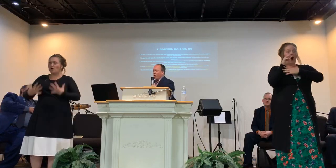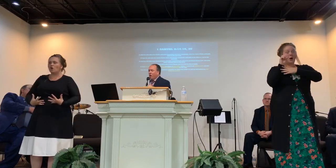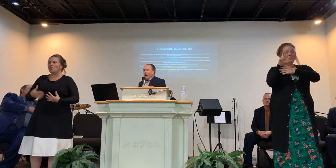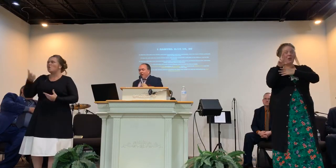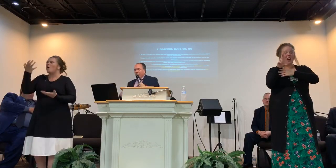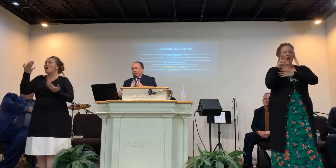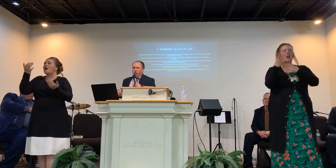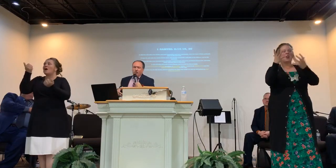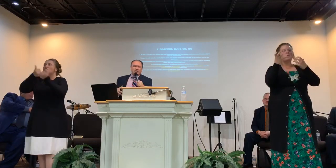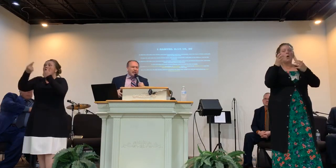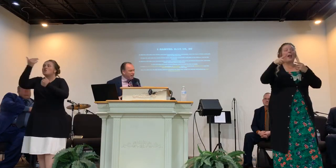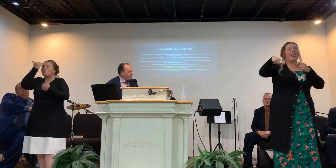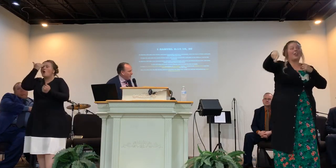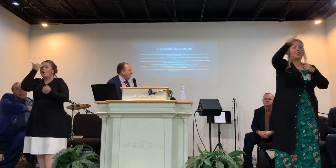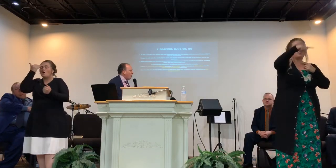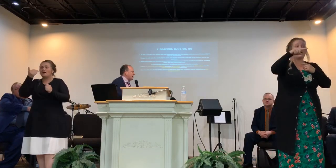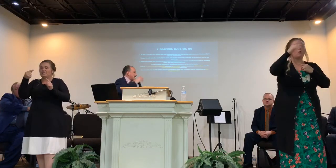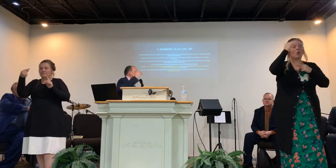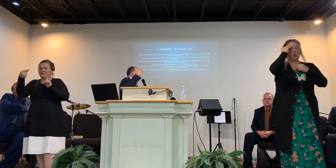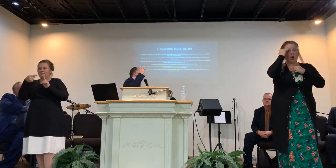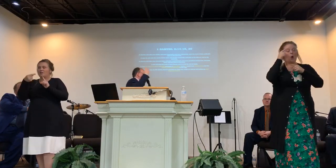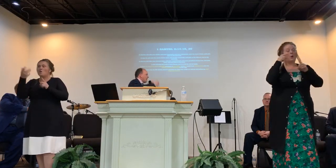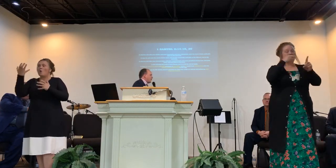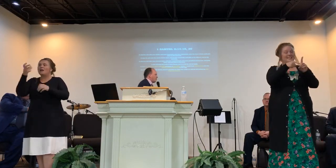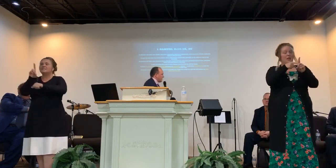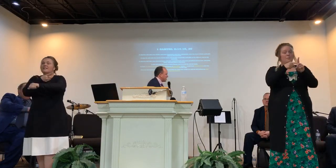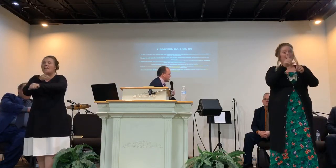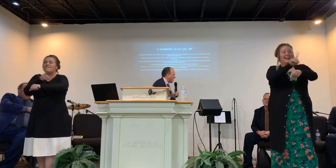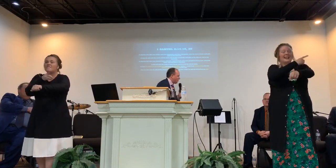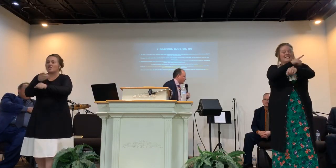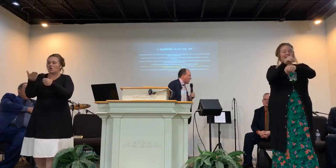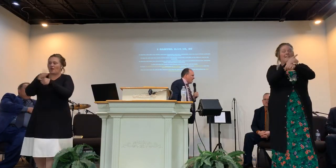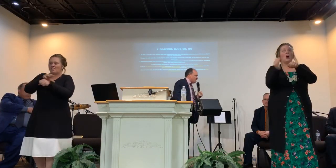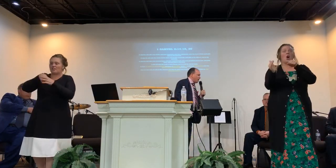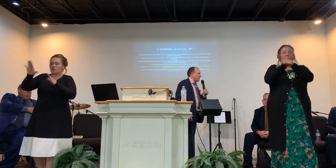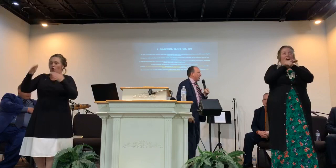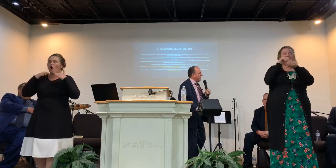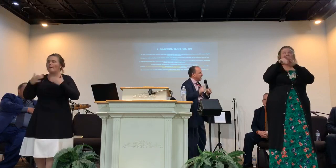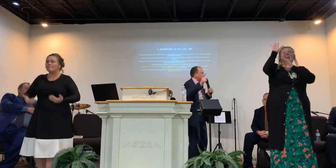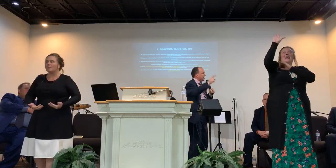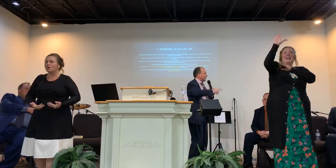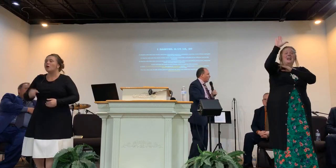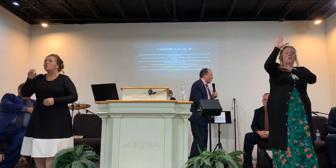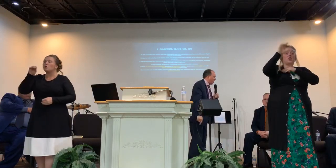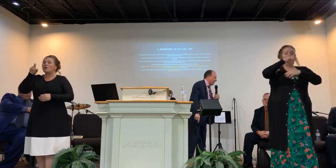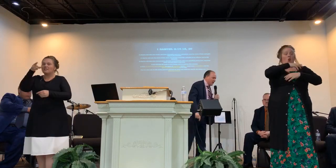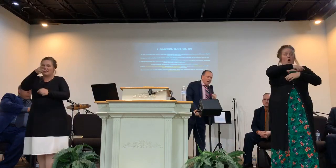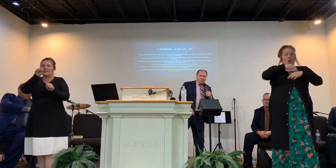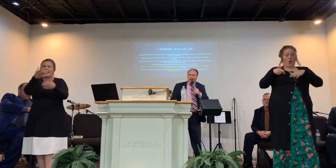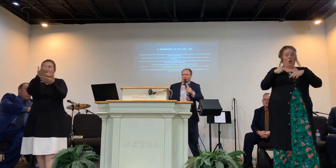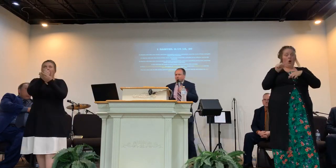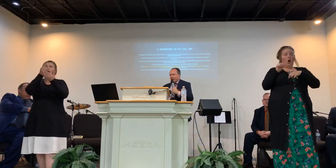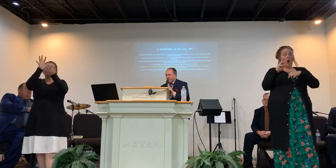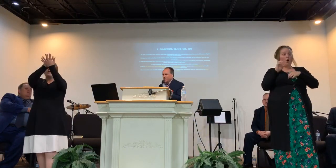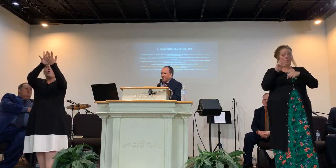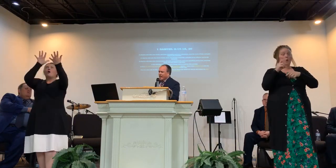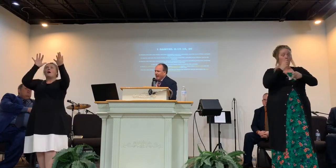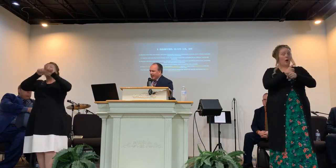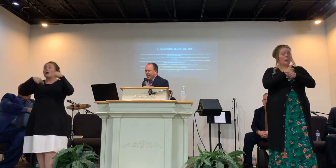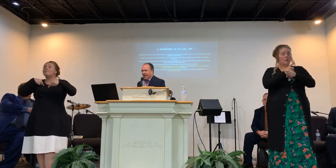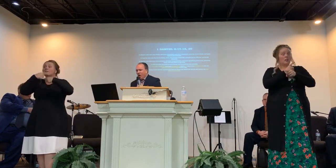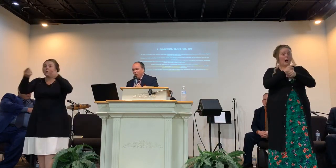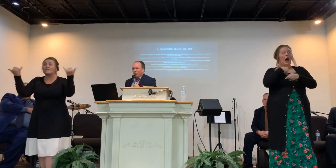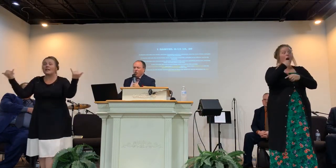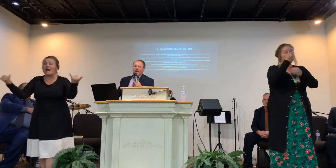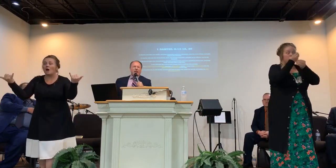to know that it wasn't him. He wanted David to be covered in his armor so that he could get the glory. But I'm telling you